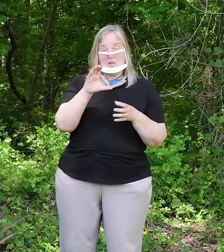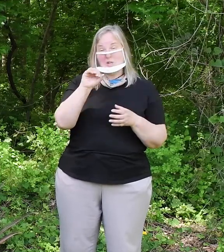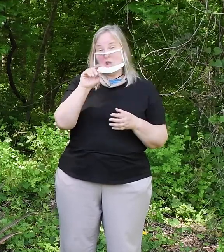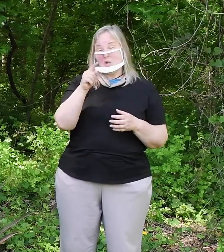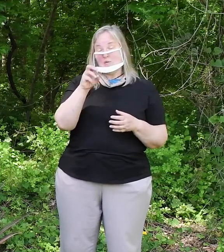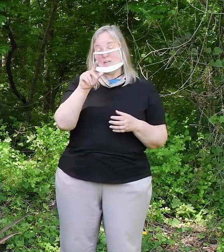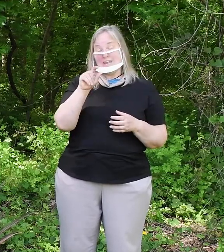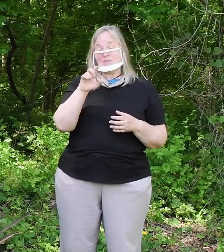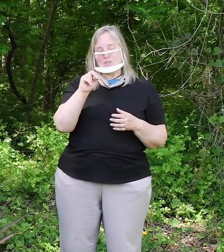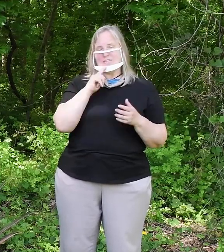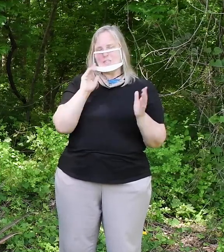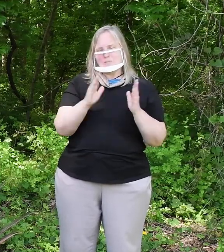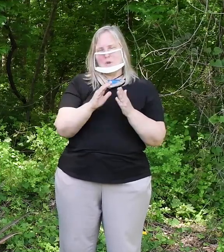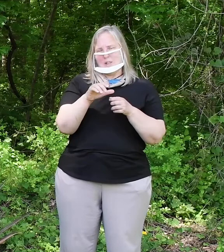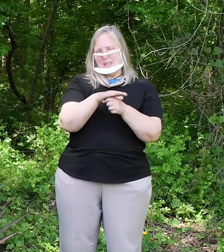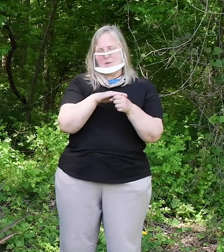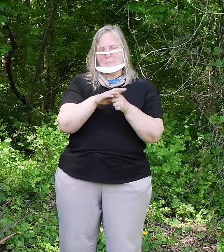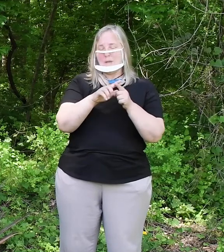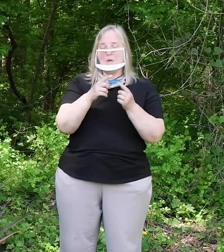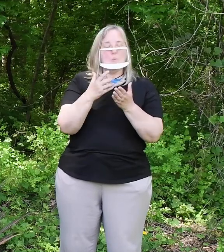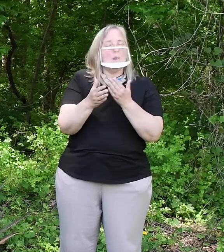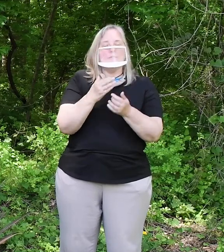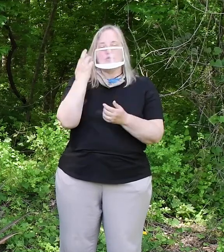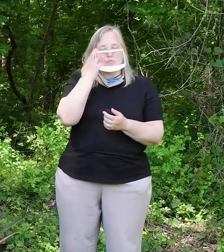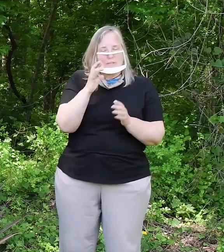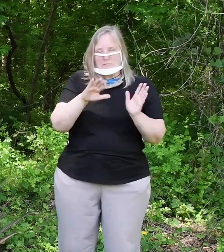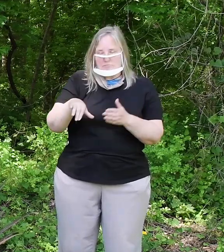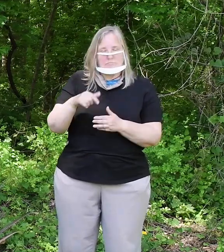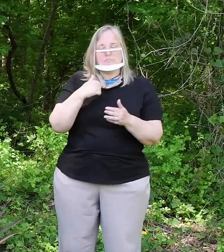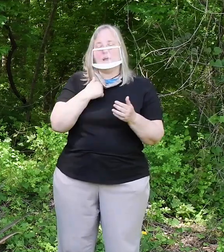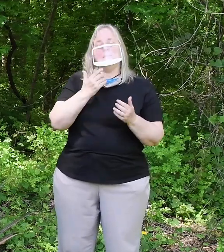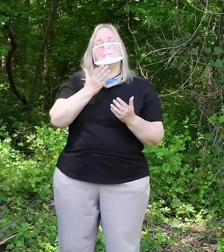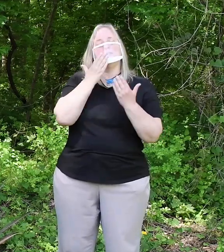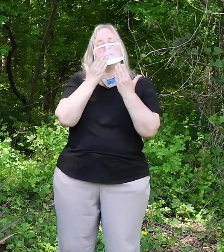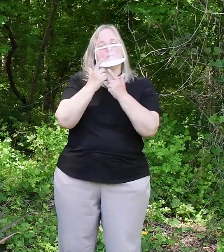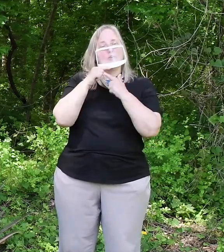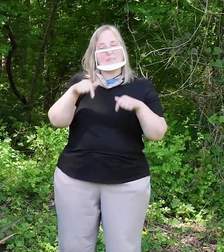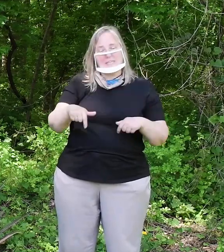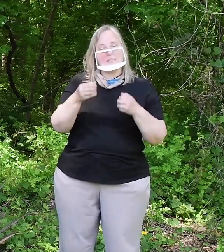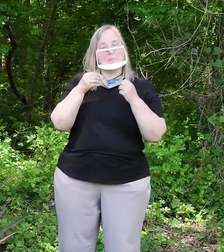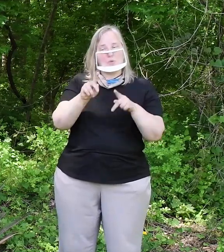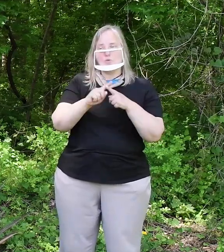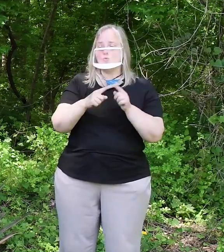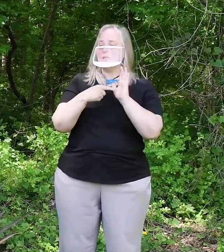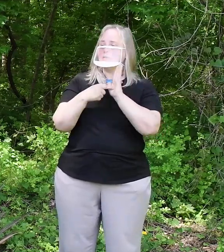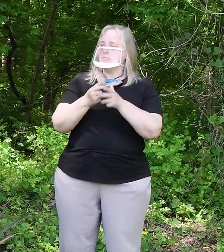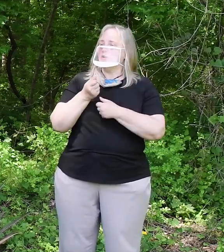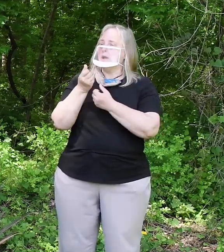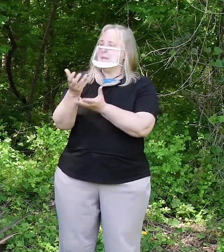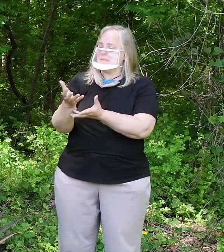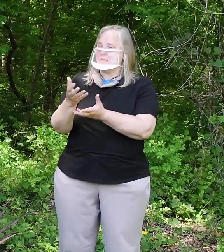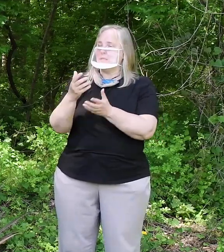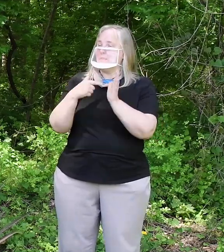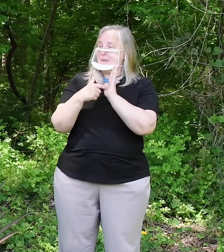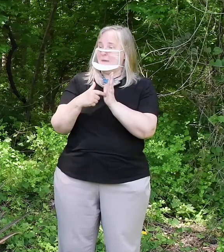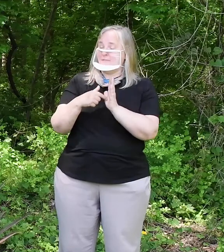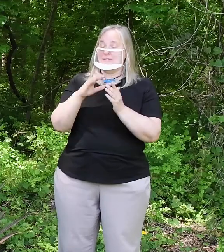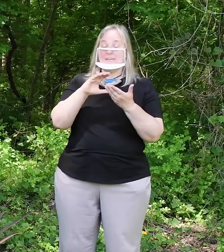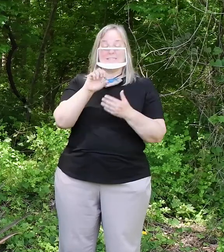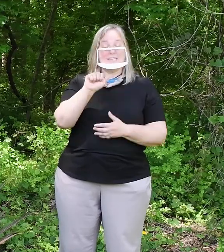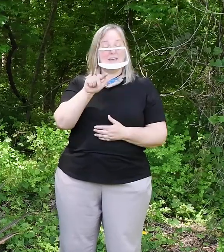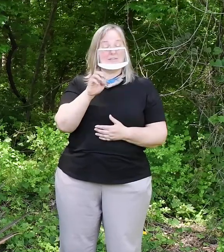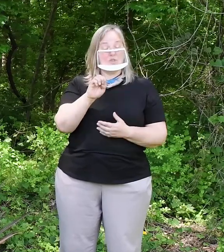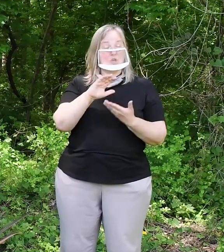reason, I'm very thankful for this opportunity to express, on behalf of the Savage Community